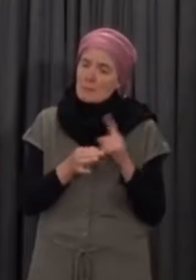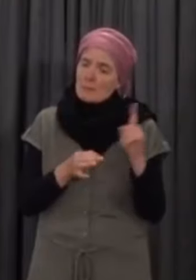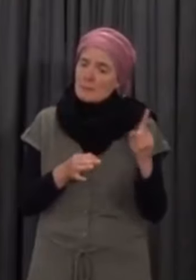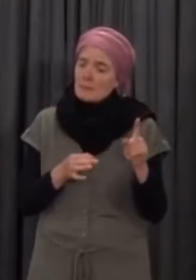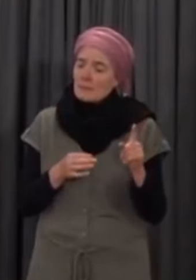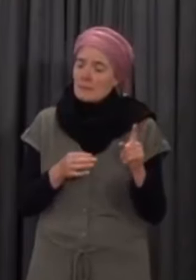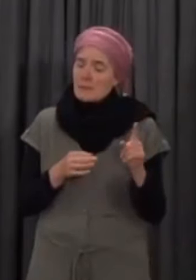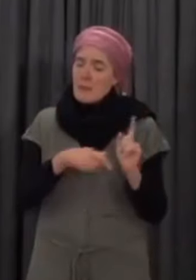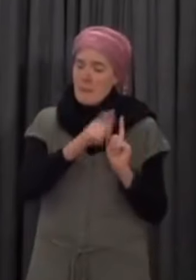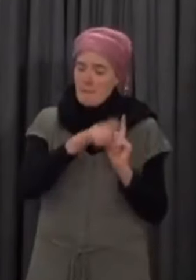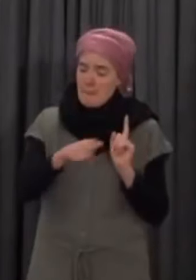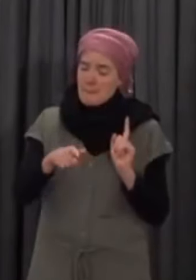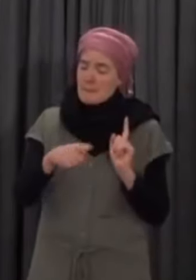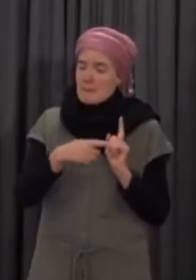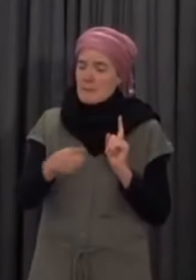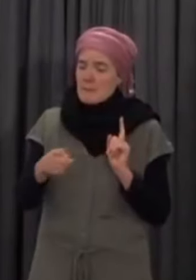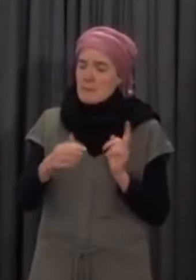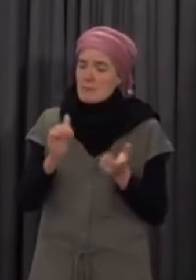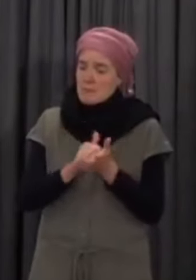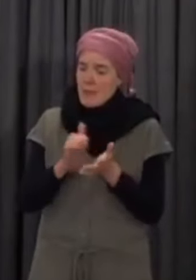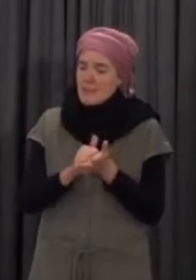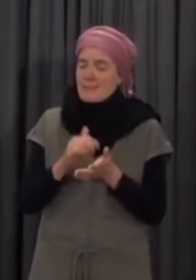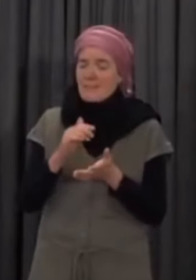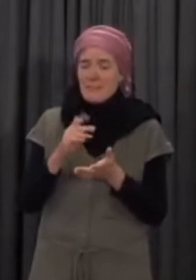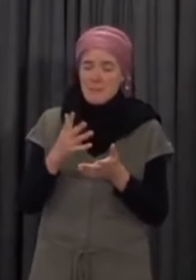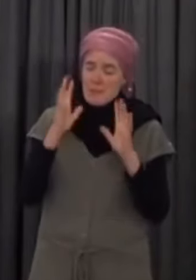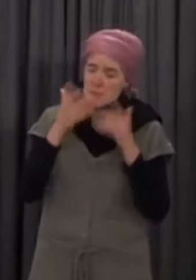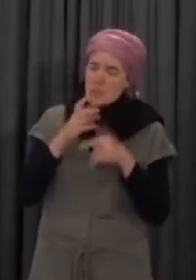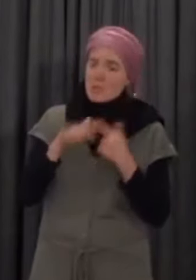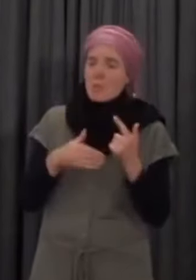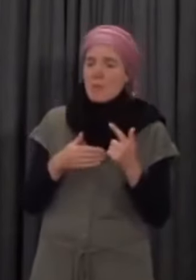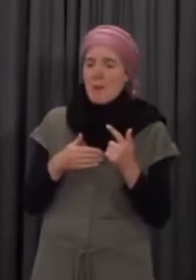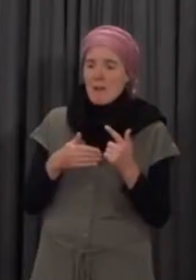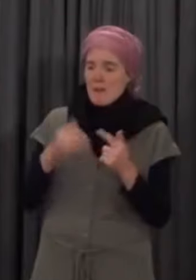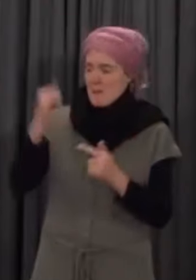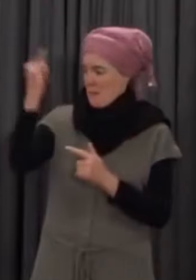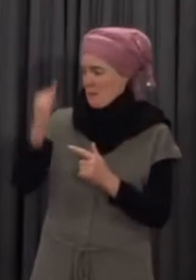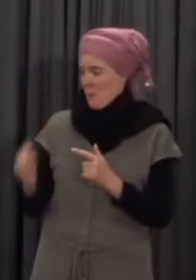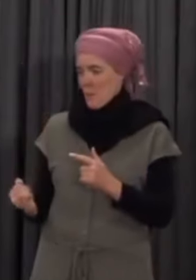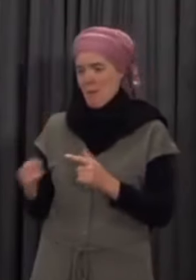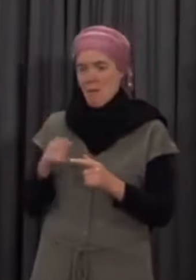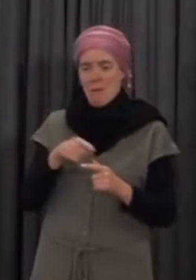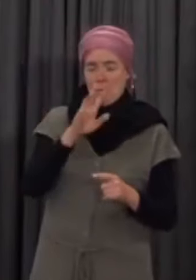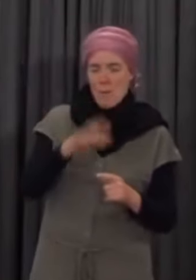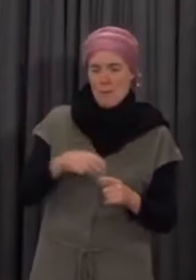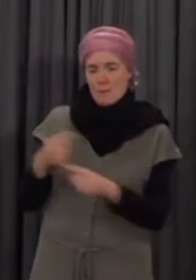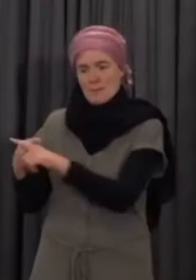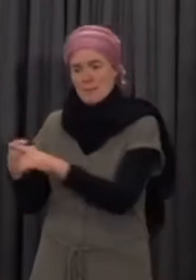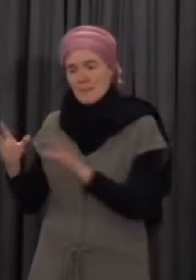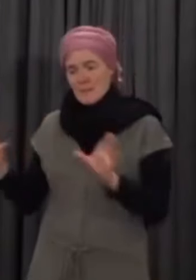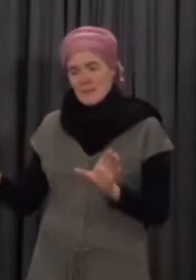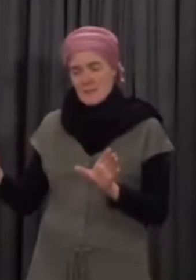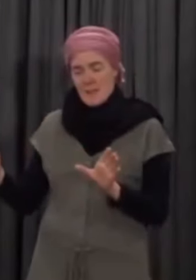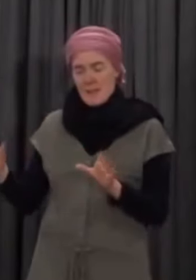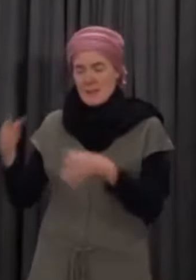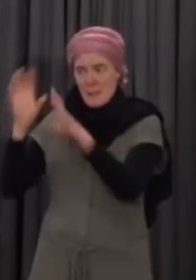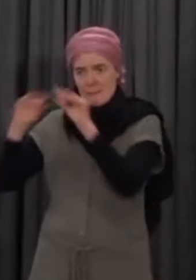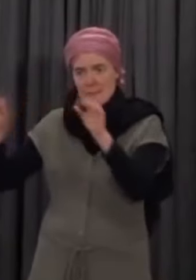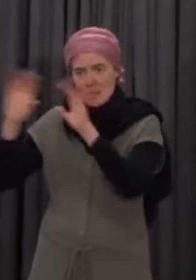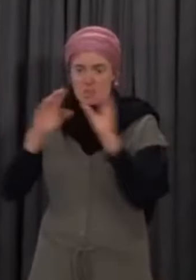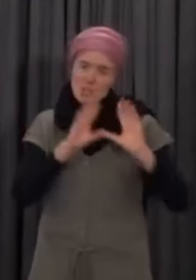about the porous nature of our border and the difficulty of messaging on either side of it. It's why I've